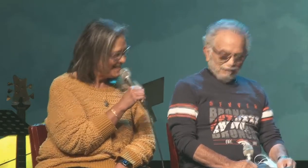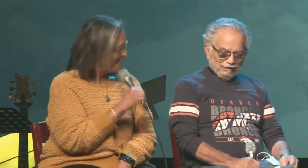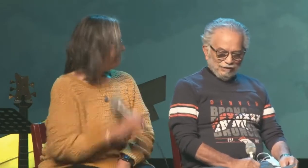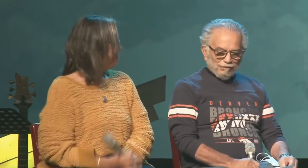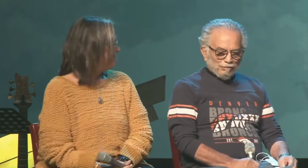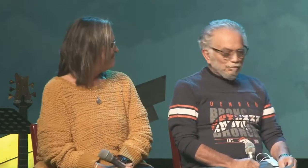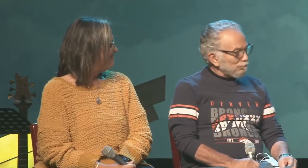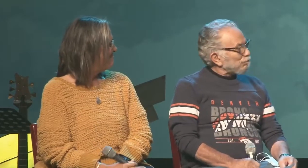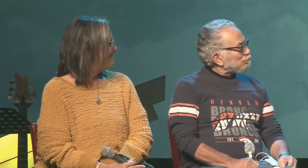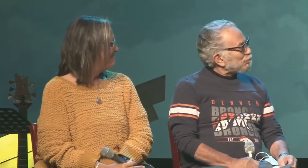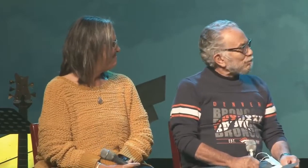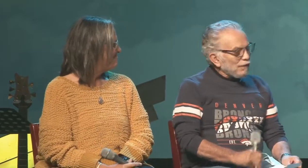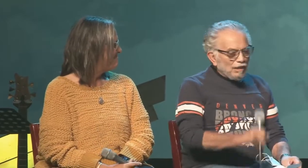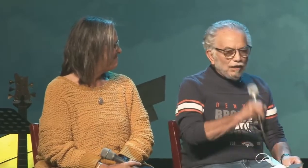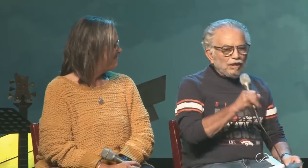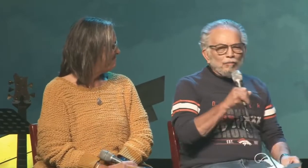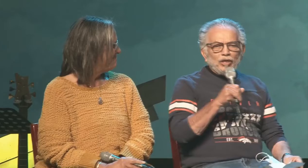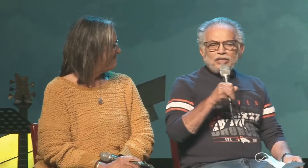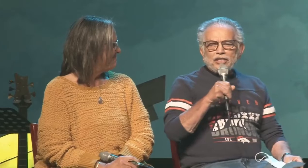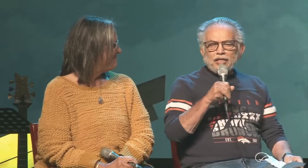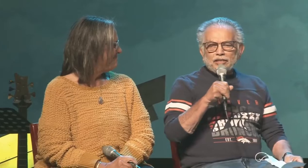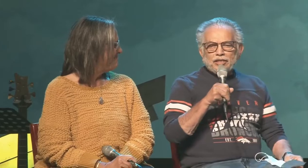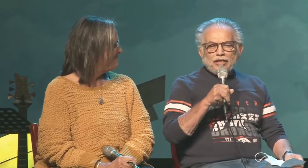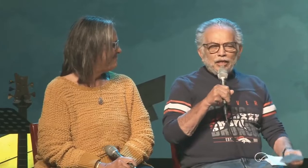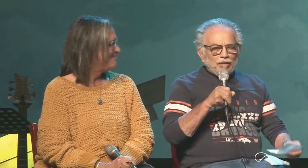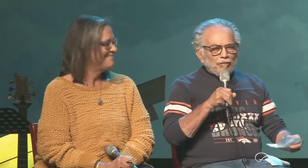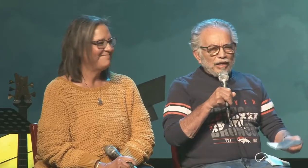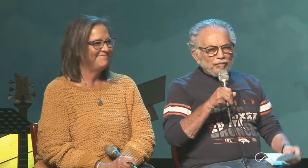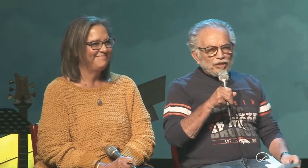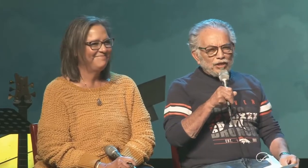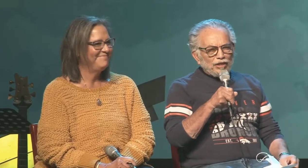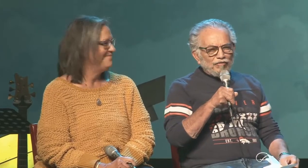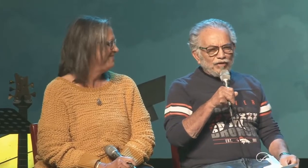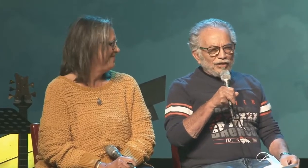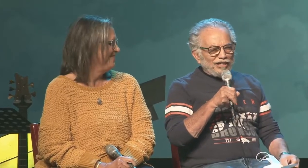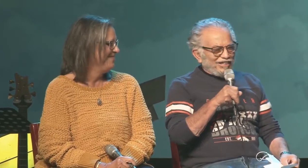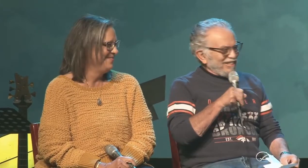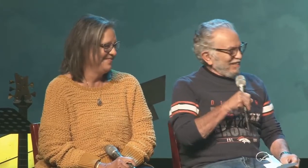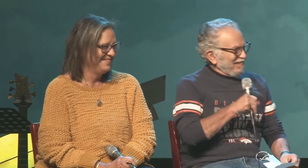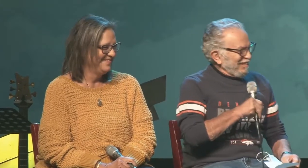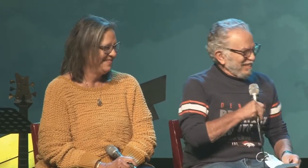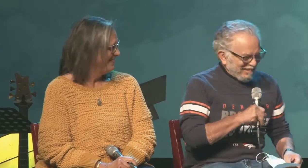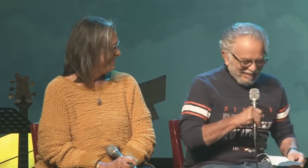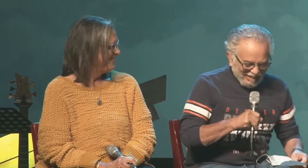And that's it. Awesome. Good morning, Saints. My name is John Infante.